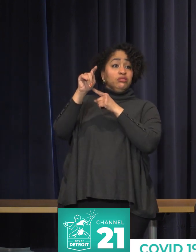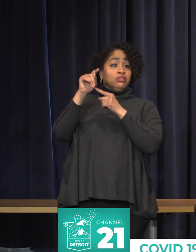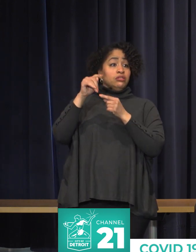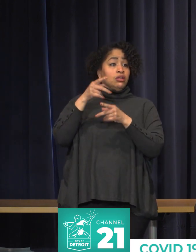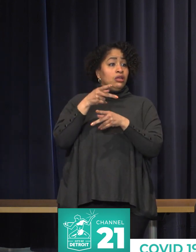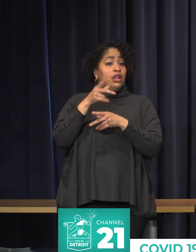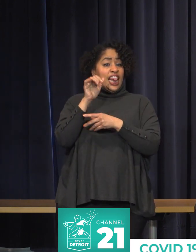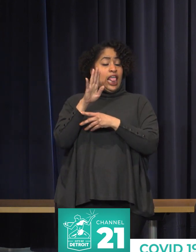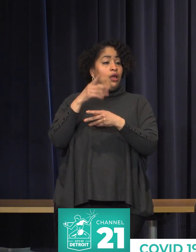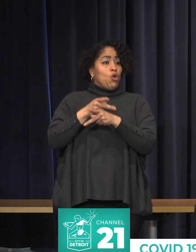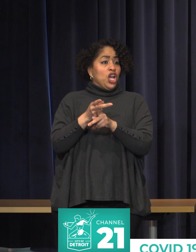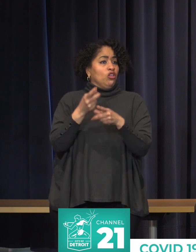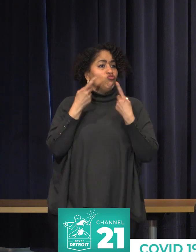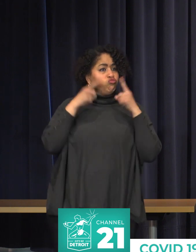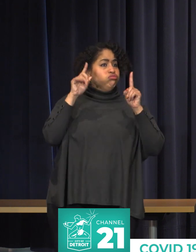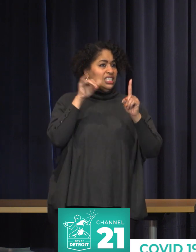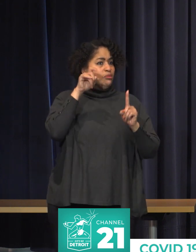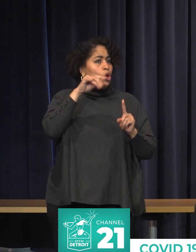company, it's going to make